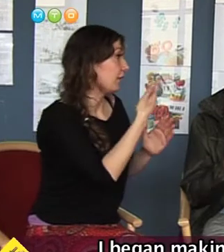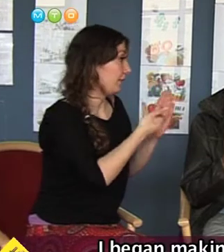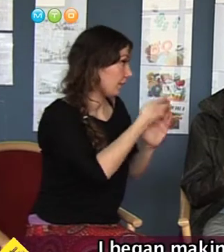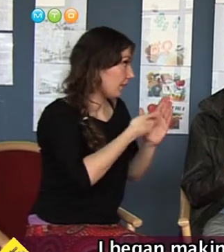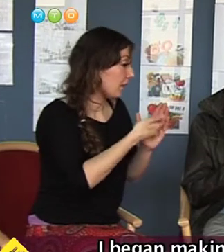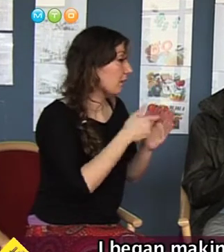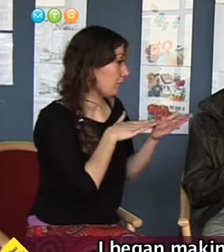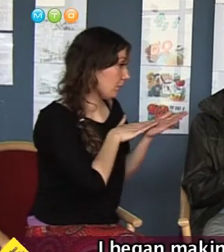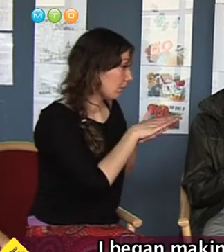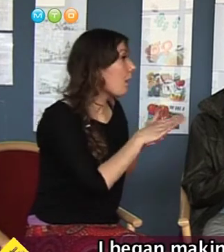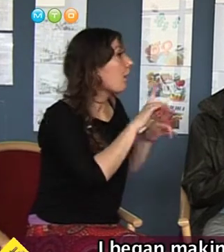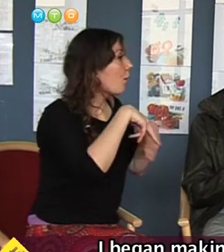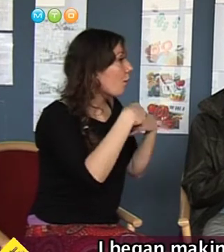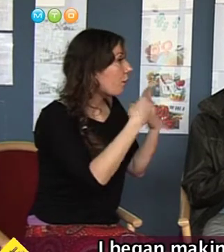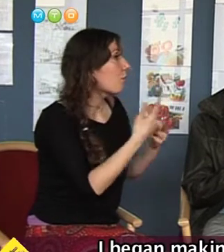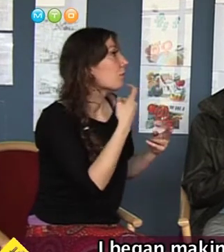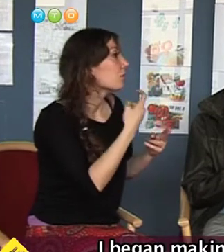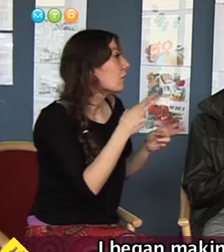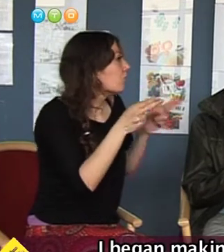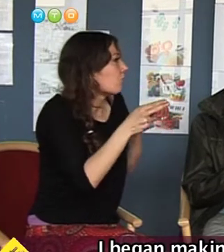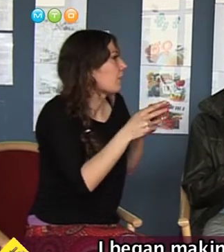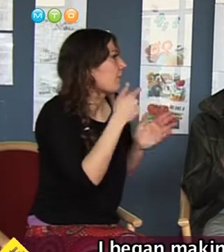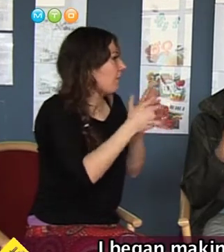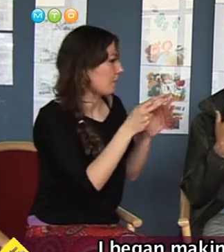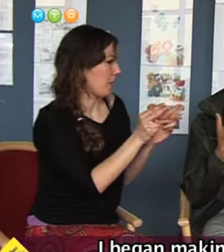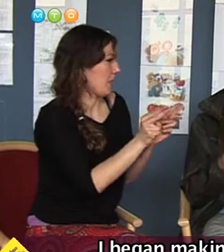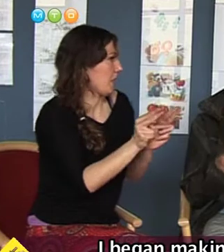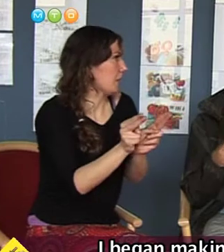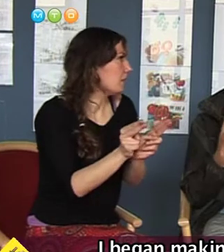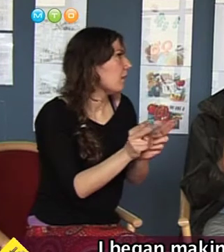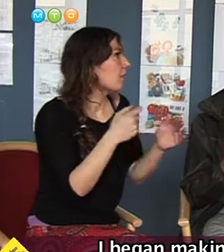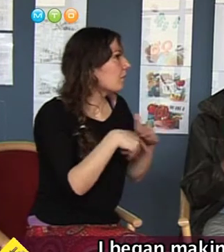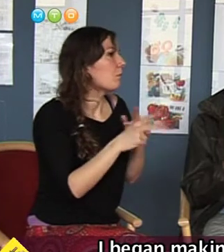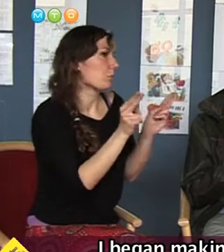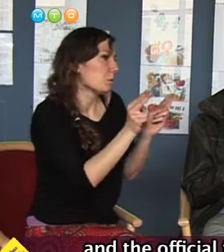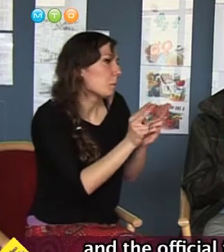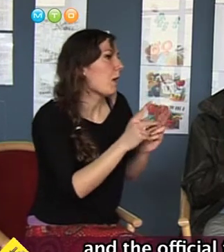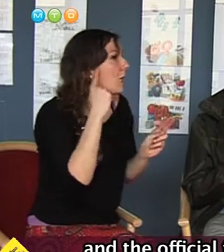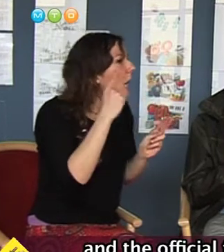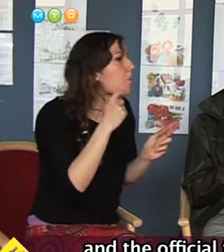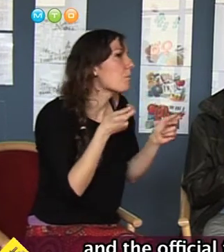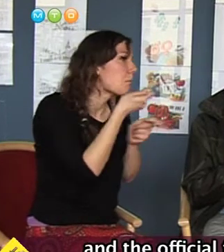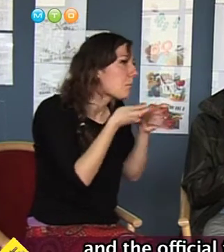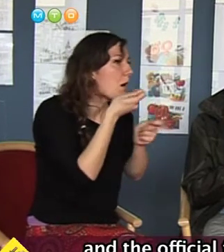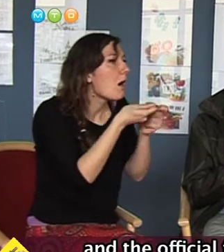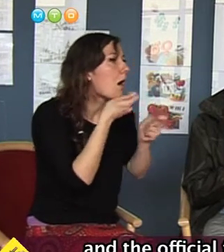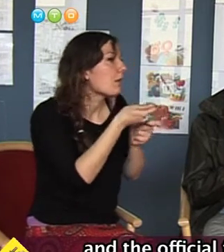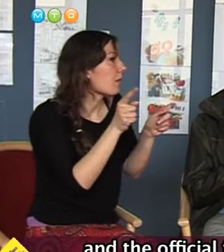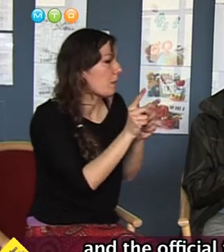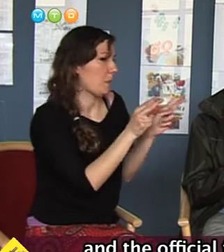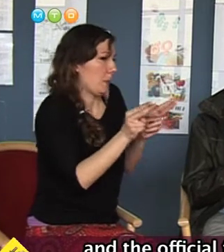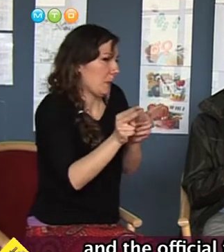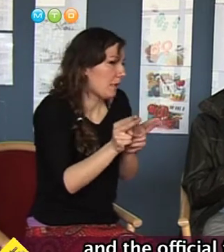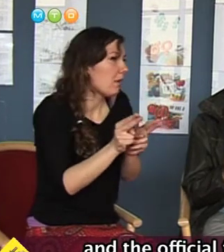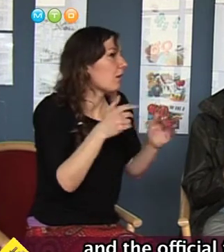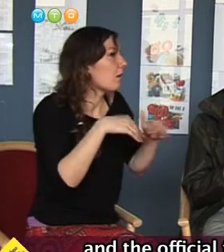I began making some short films, very short films, trying to work out ideas, and so I make very short films